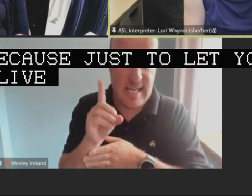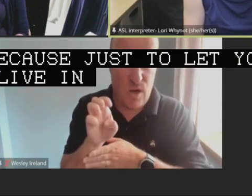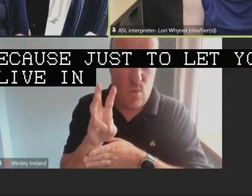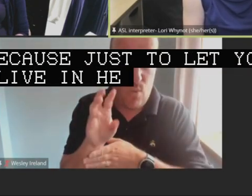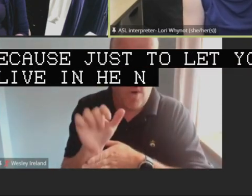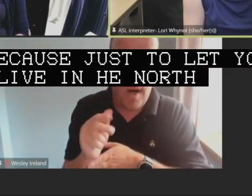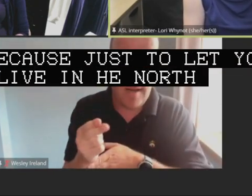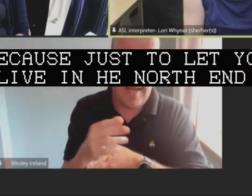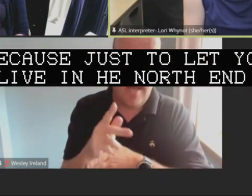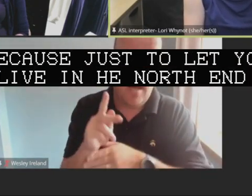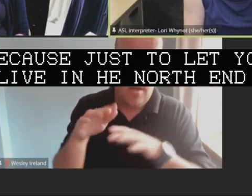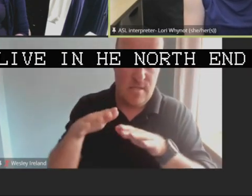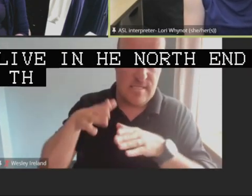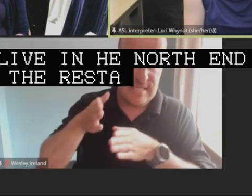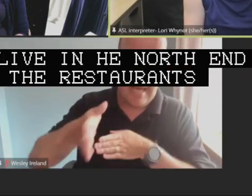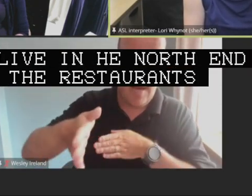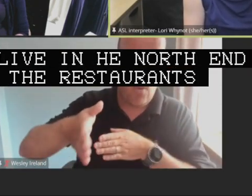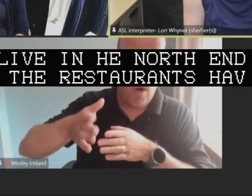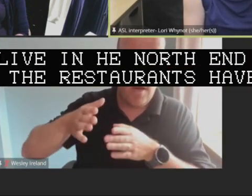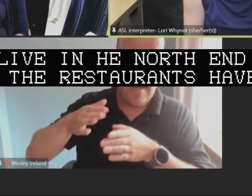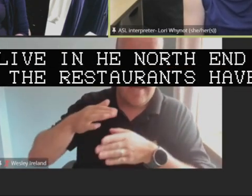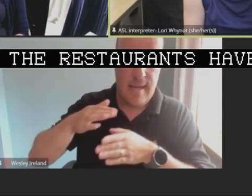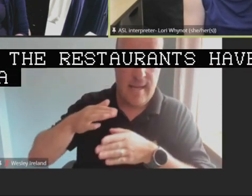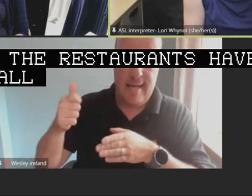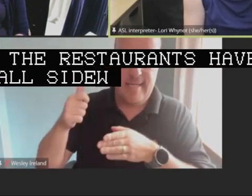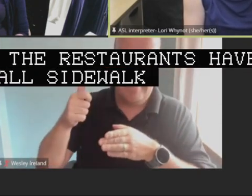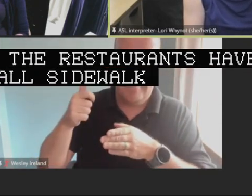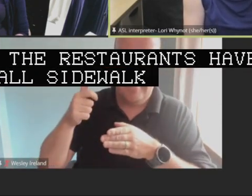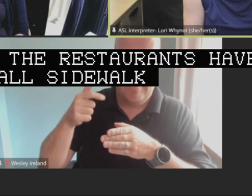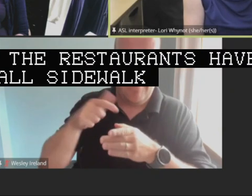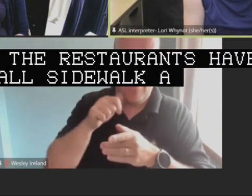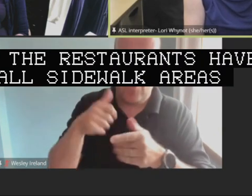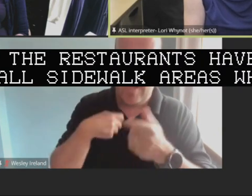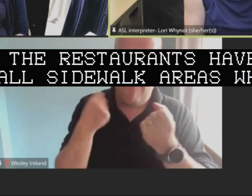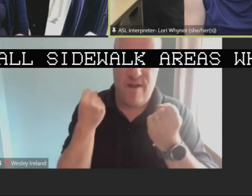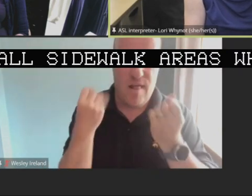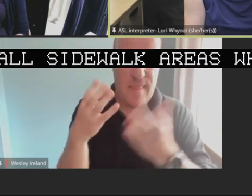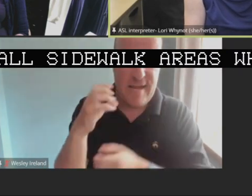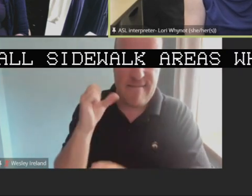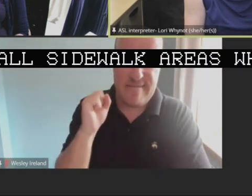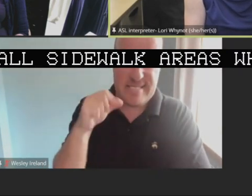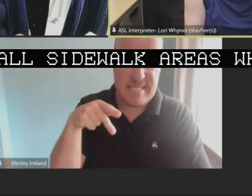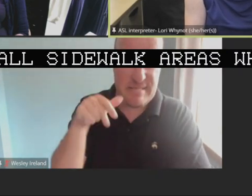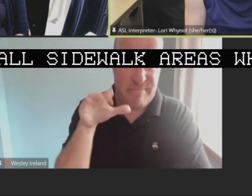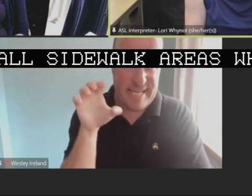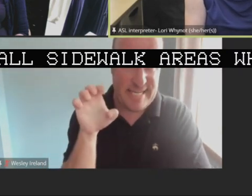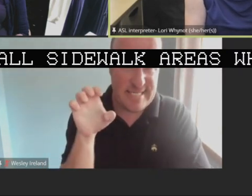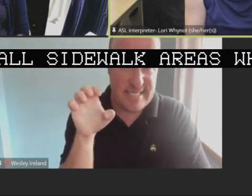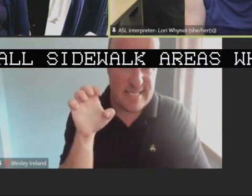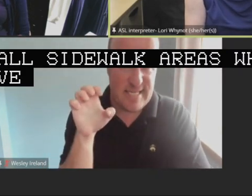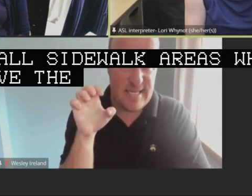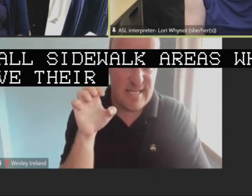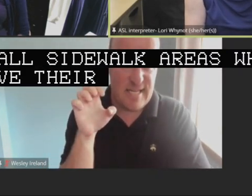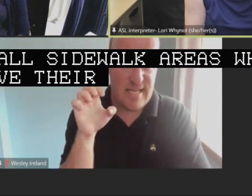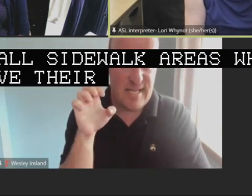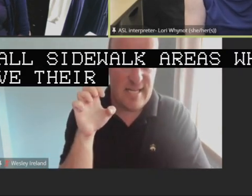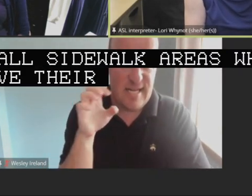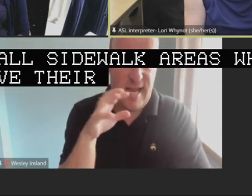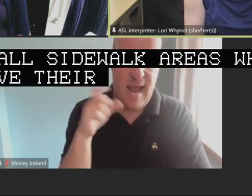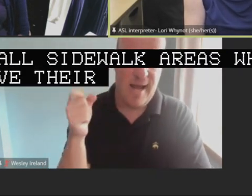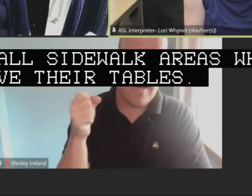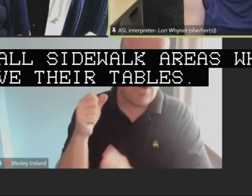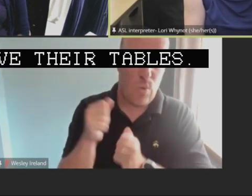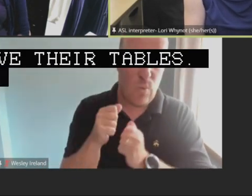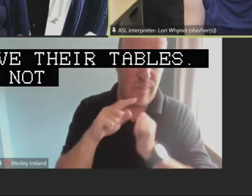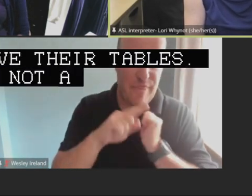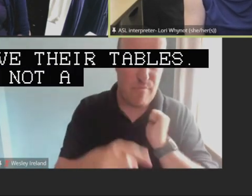have very small sidewalk areas where they've got their tables. And there's not a lot of space